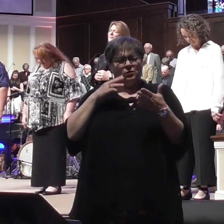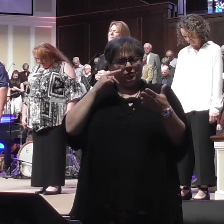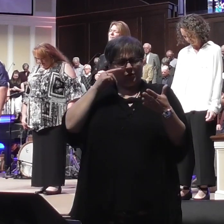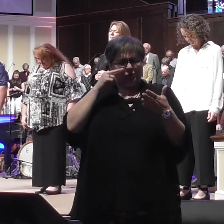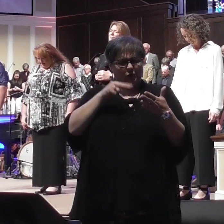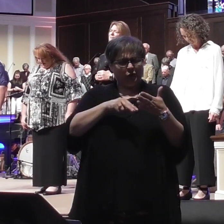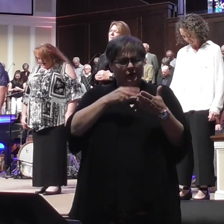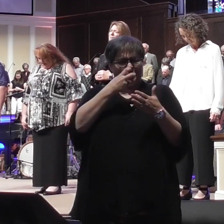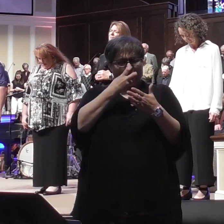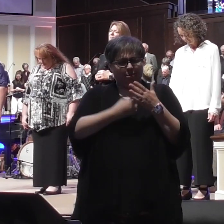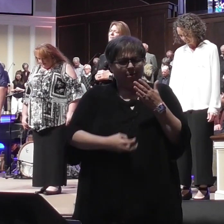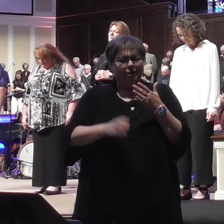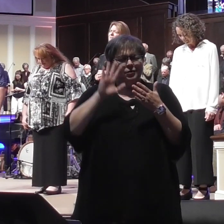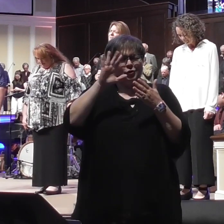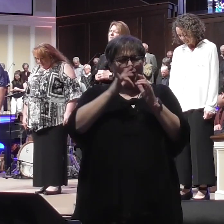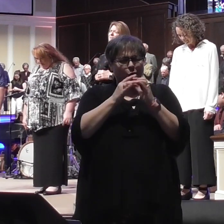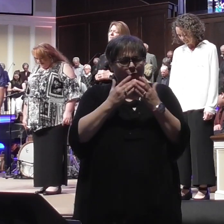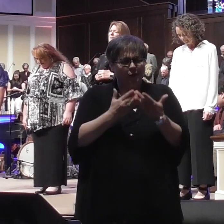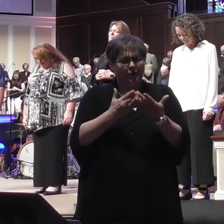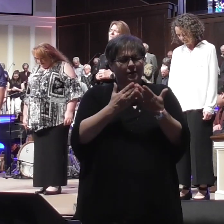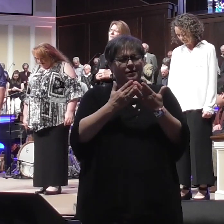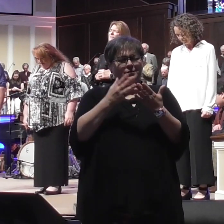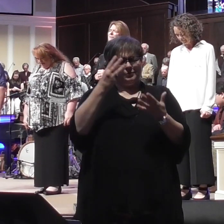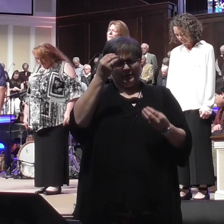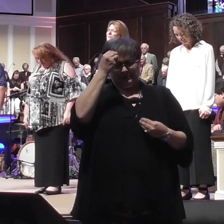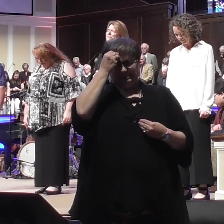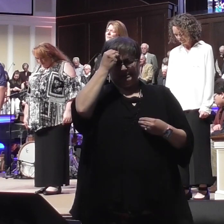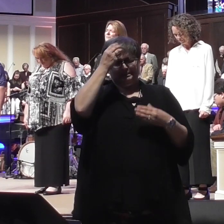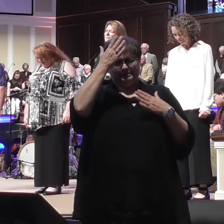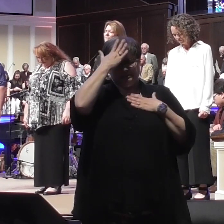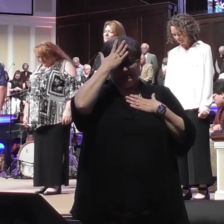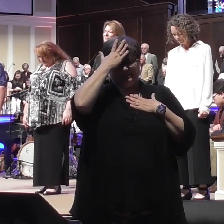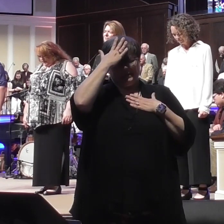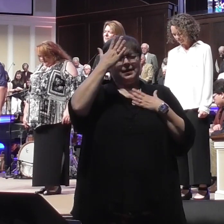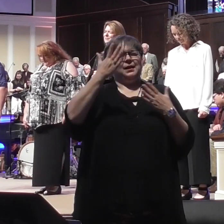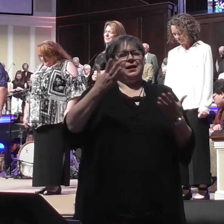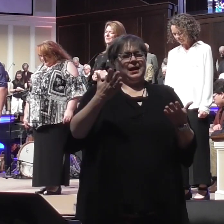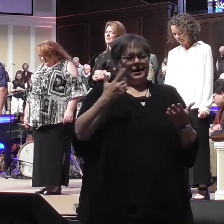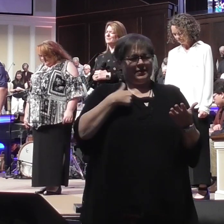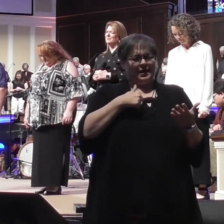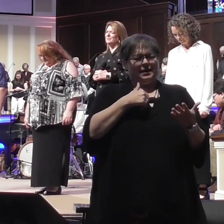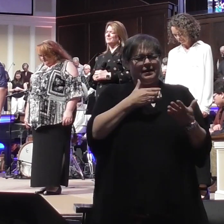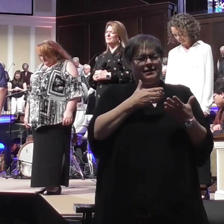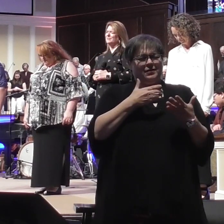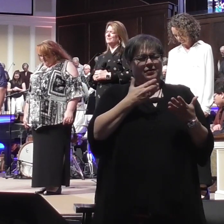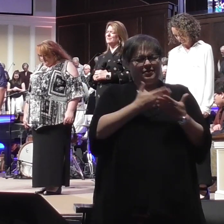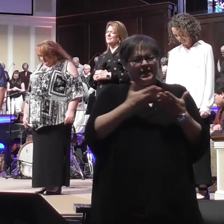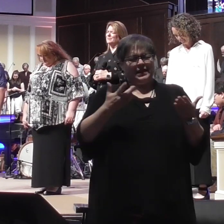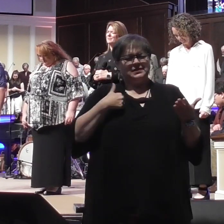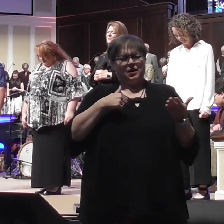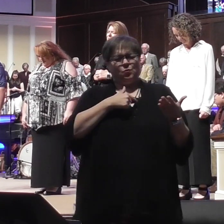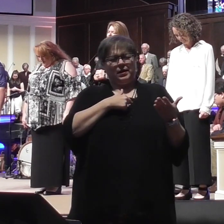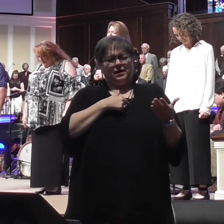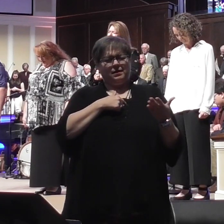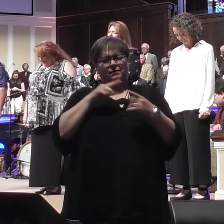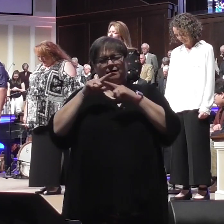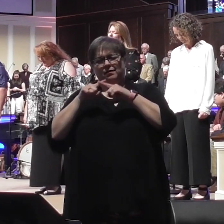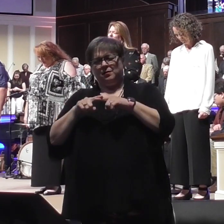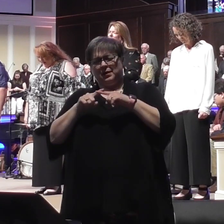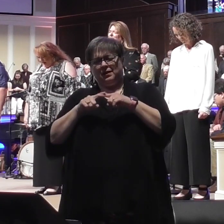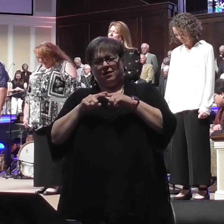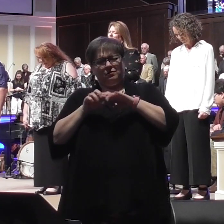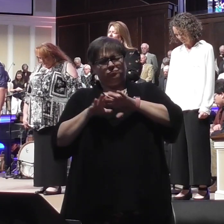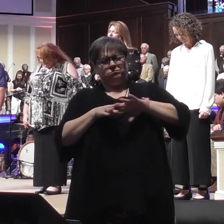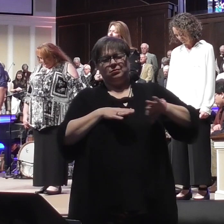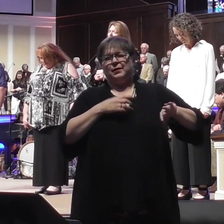and that, Father, we can set aside maybe things that we've learned growing up or things that we've leaned on for years, and let's compare that to